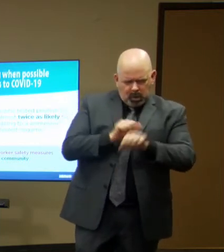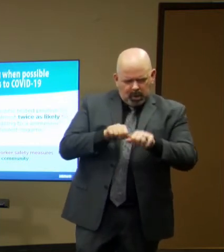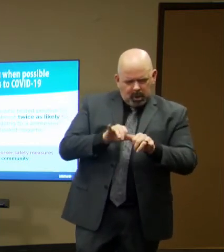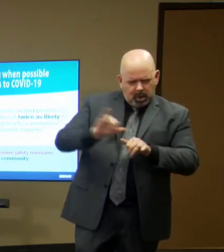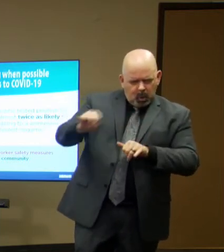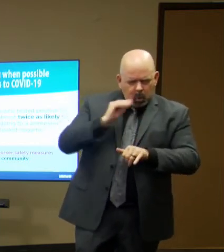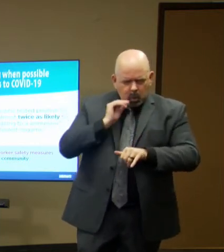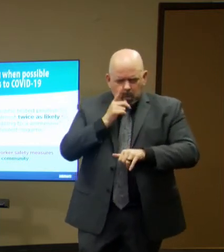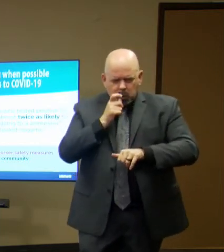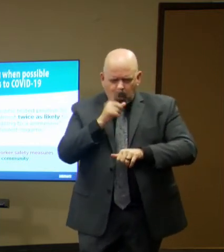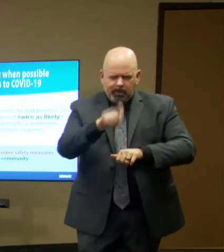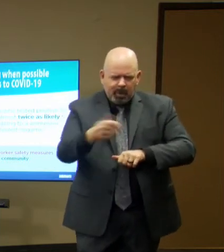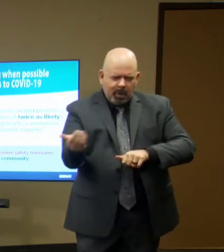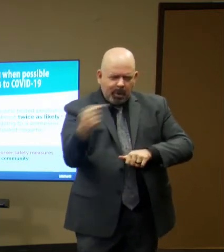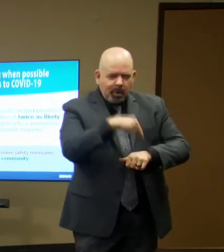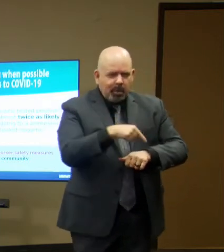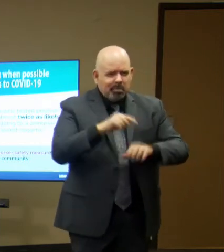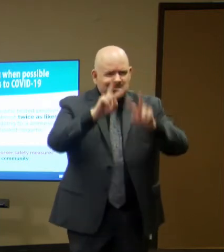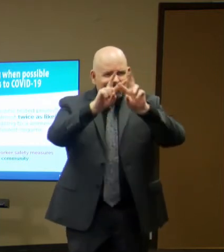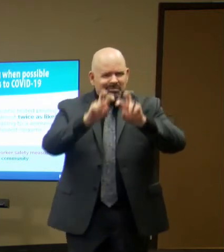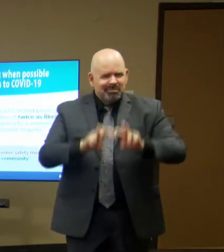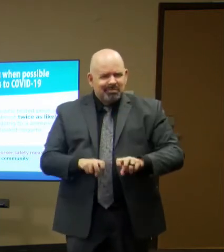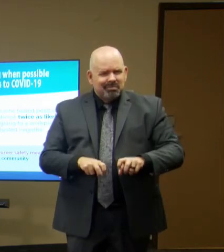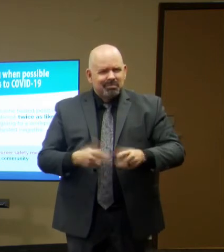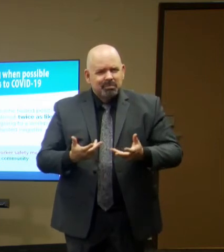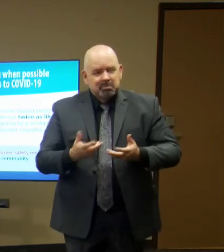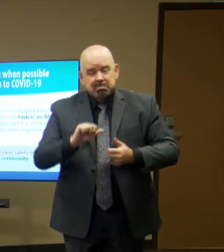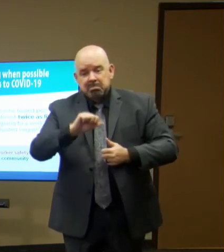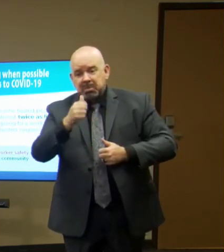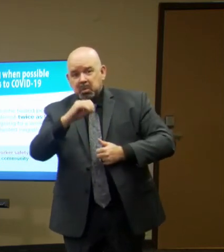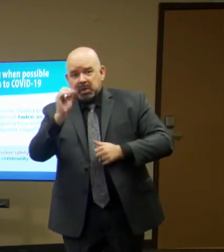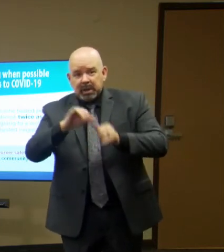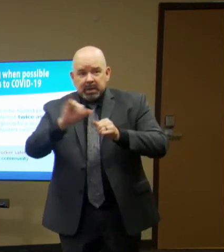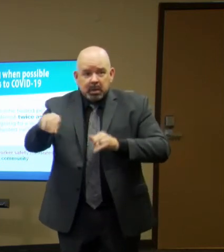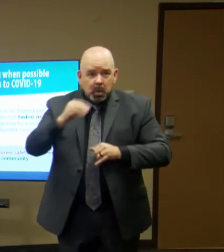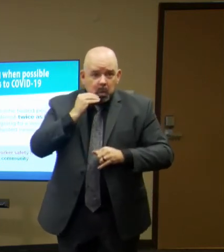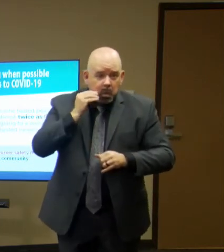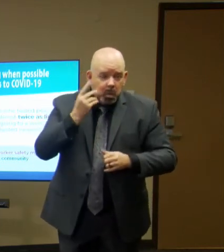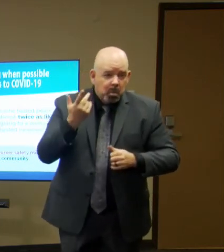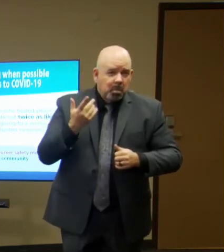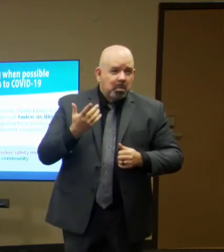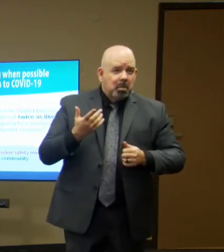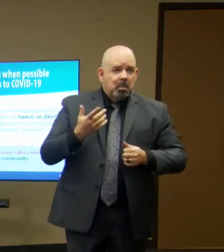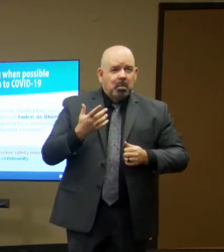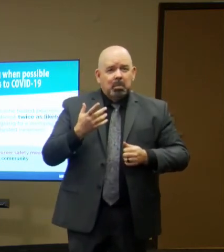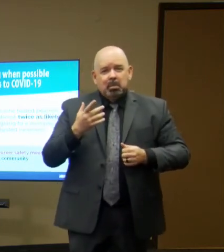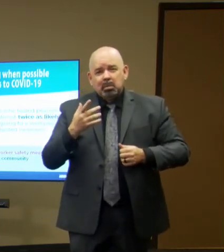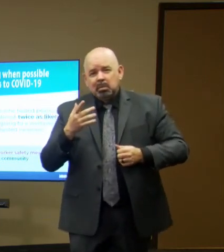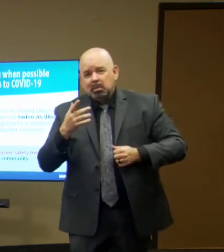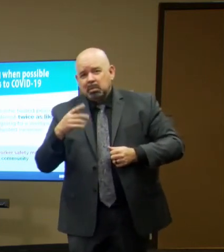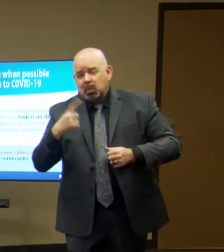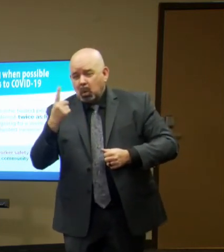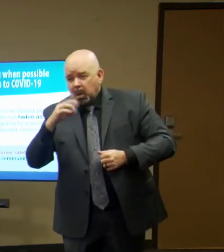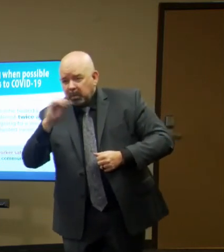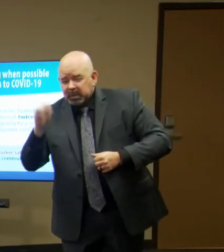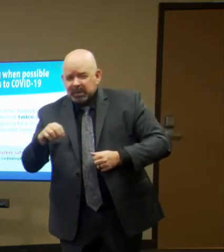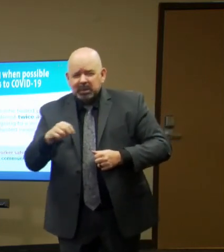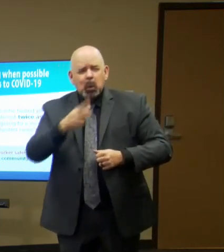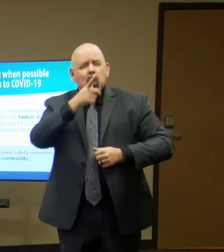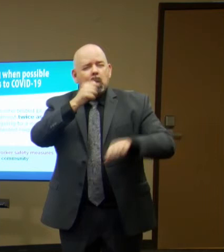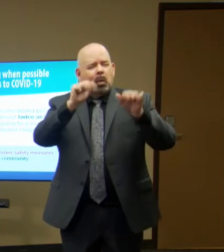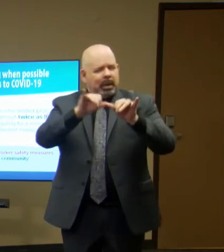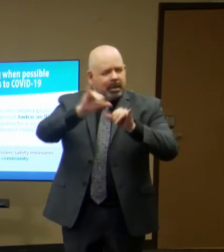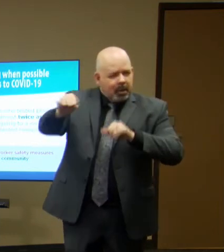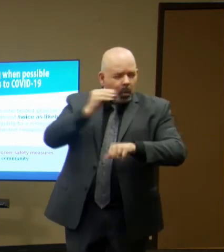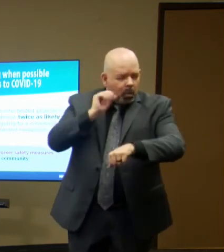doing that now, don't have to do it forever, but if we can get them doing that now in the face of this spike that we're seeing, that our hospitals